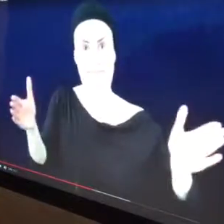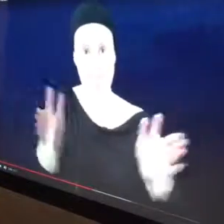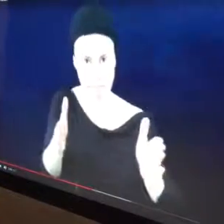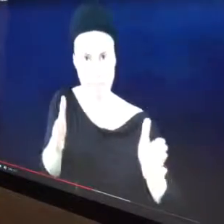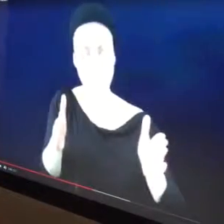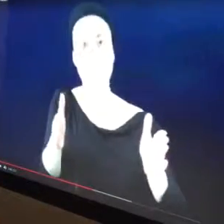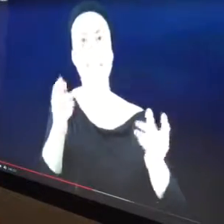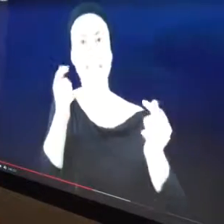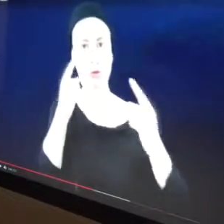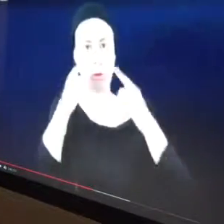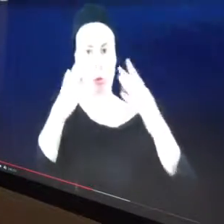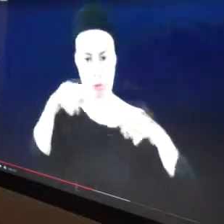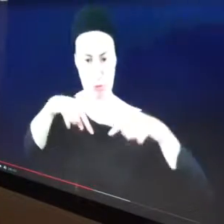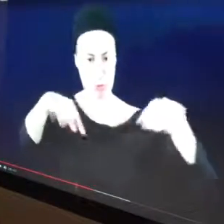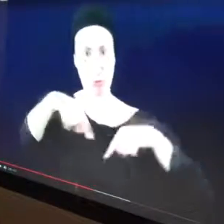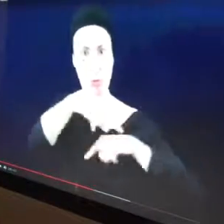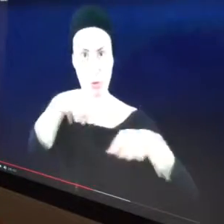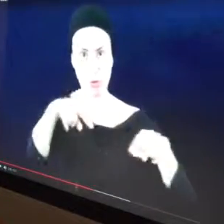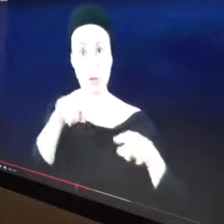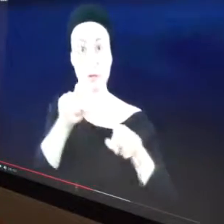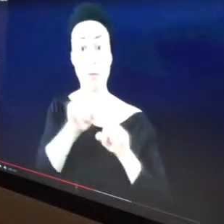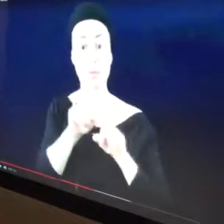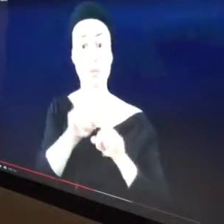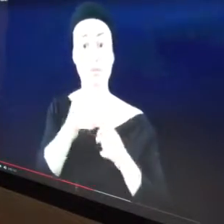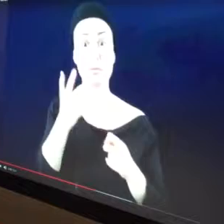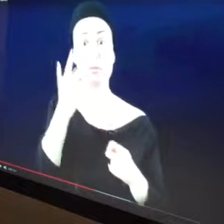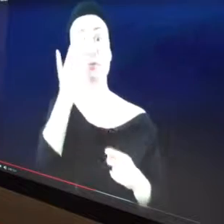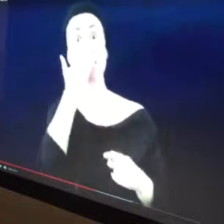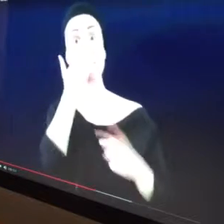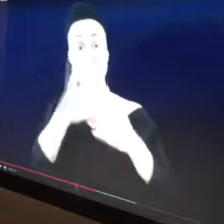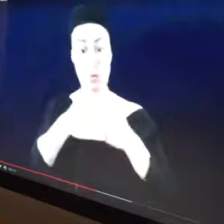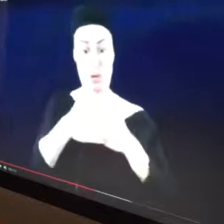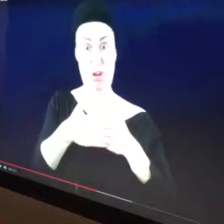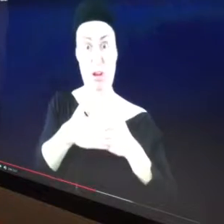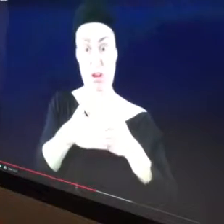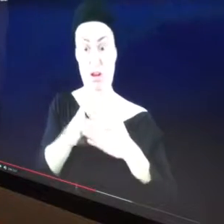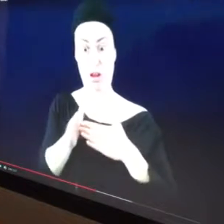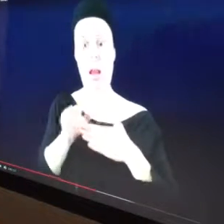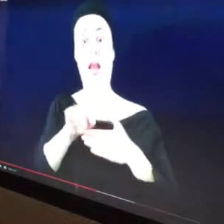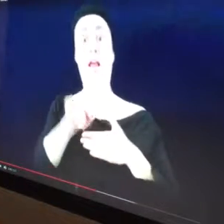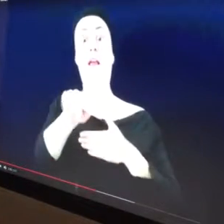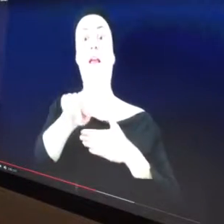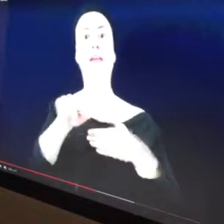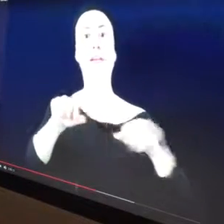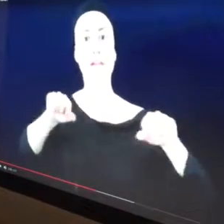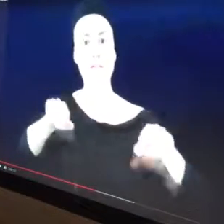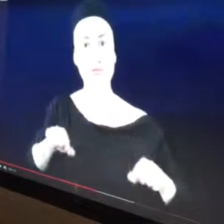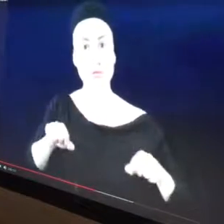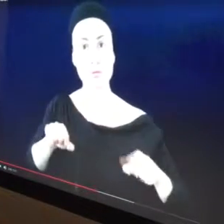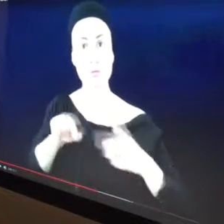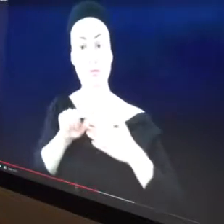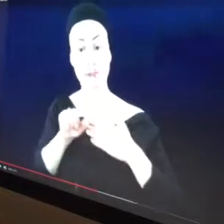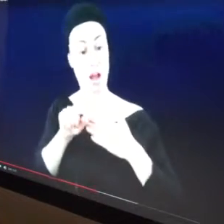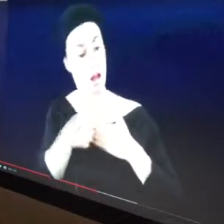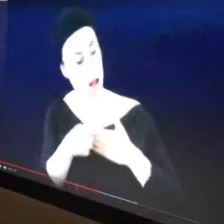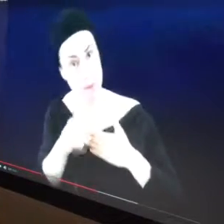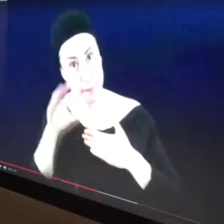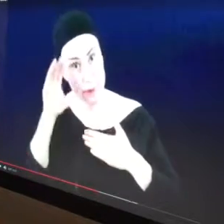large thing, you can't represent that in real space. Diagrammatic space is used to describe that in a smaller way. So an individual can describe going through the